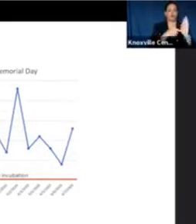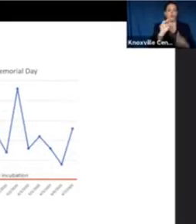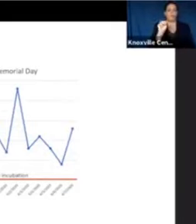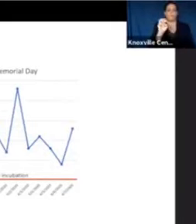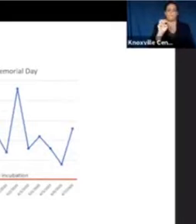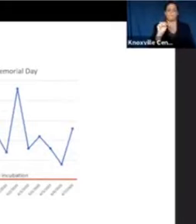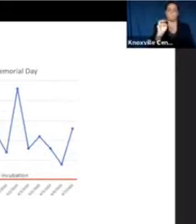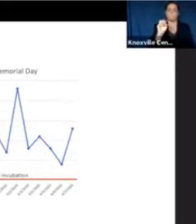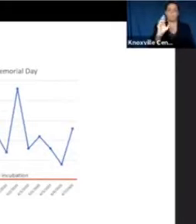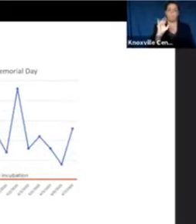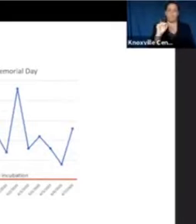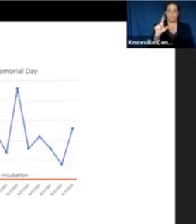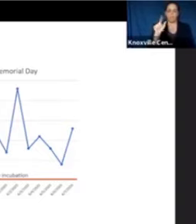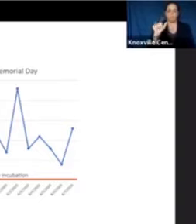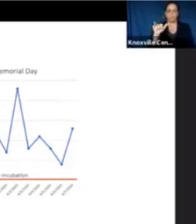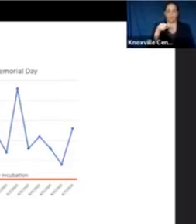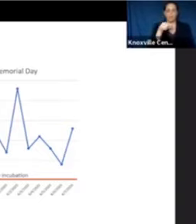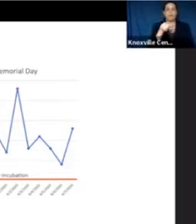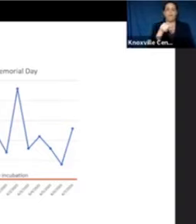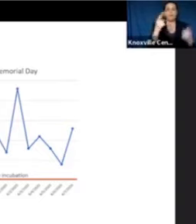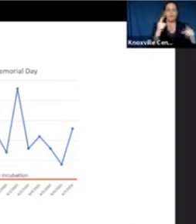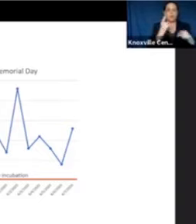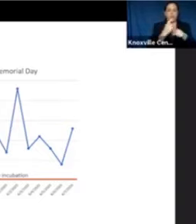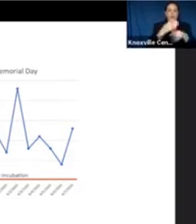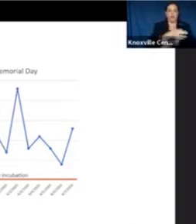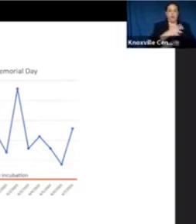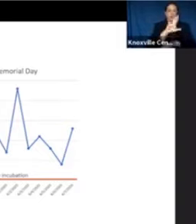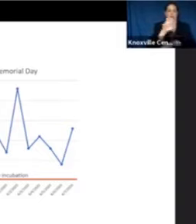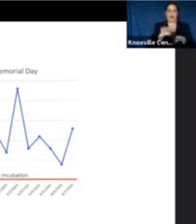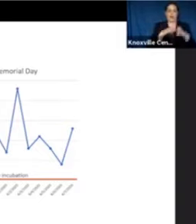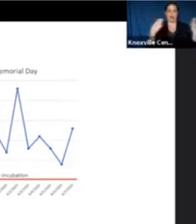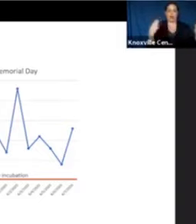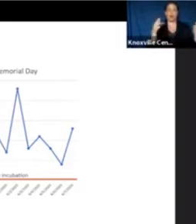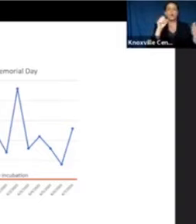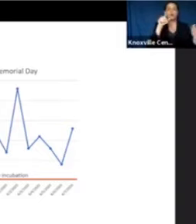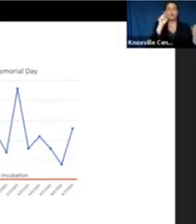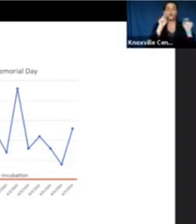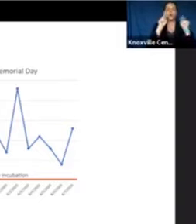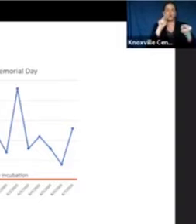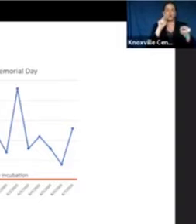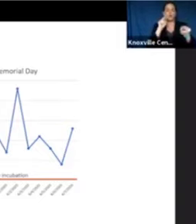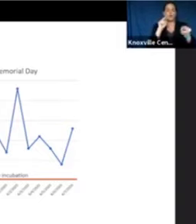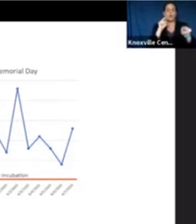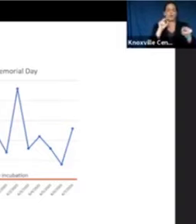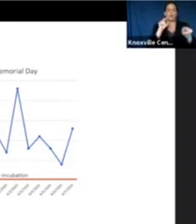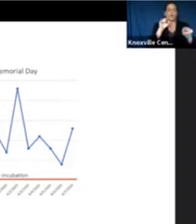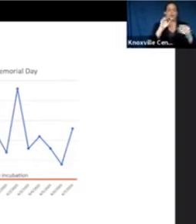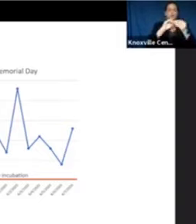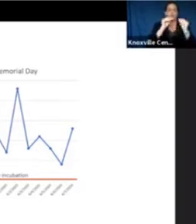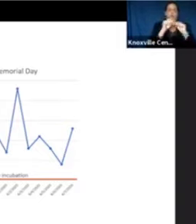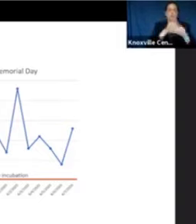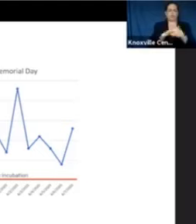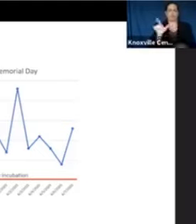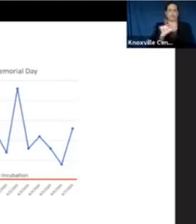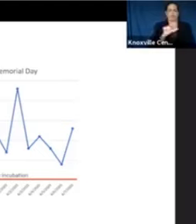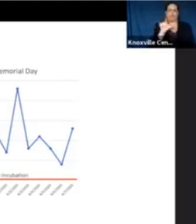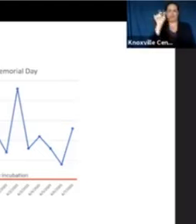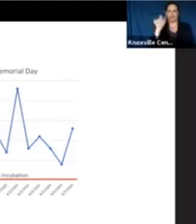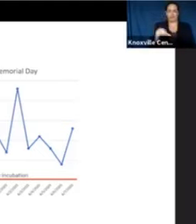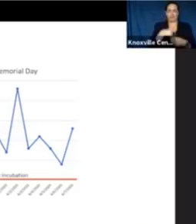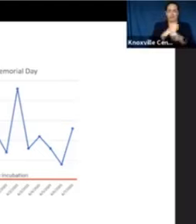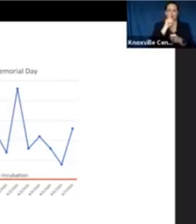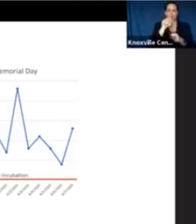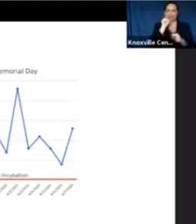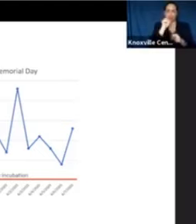reopening. And so I asked that first of all, let's kind of set the stage here. If you look at the y-axis, the numbers on the left, make sure you pay attention to the range